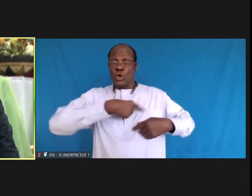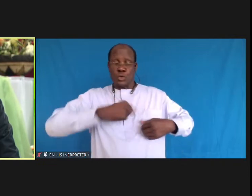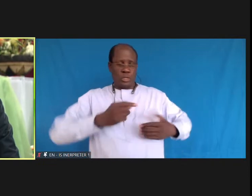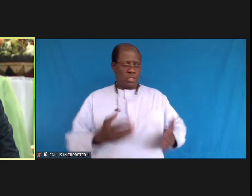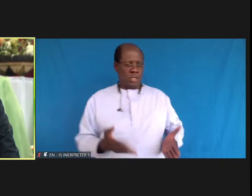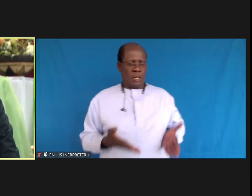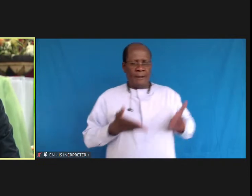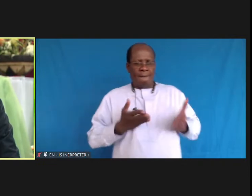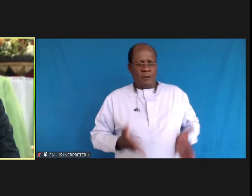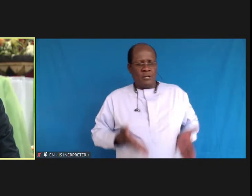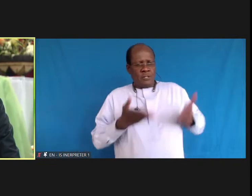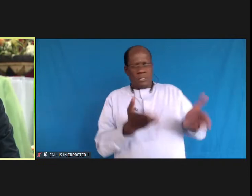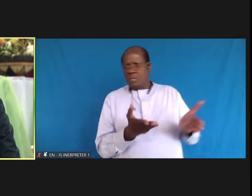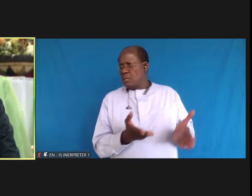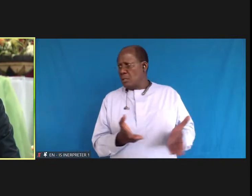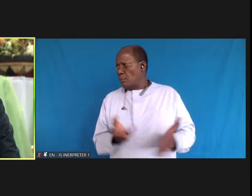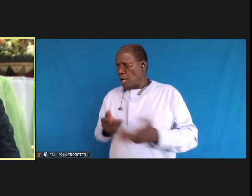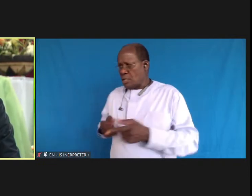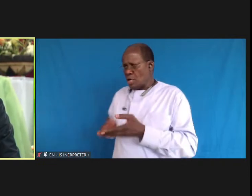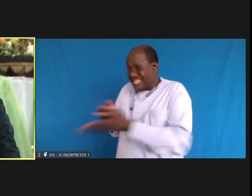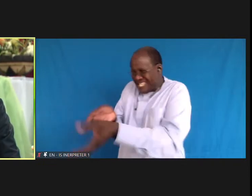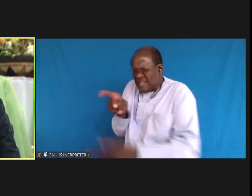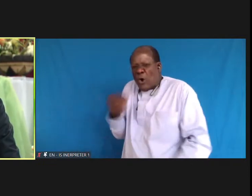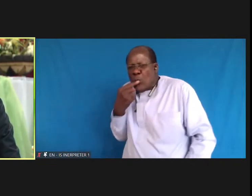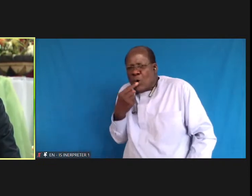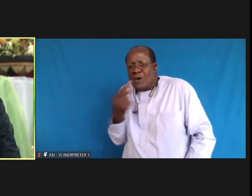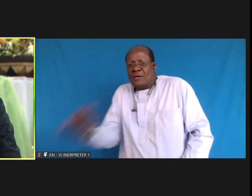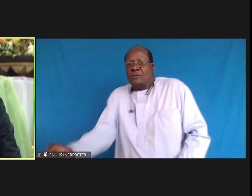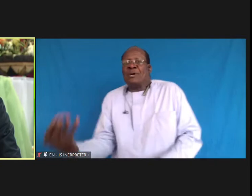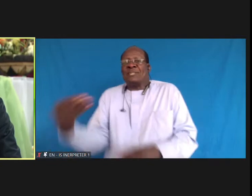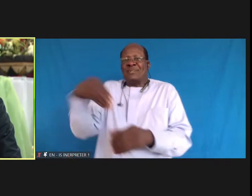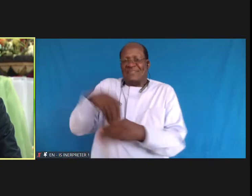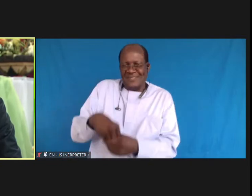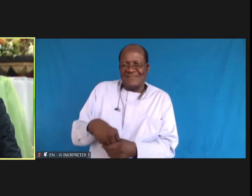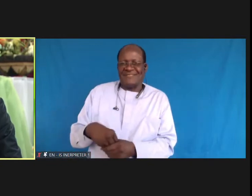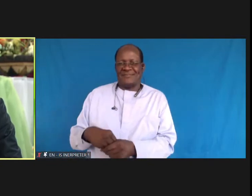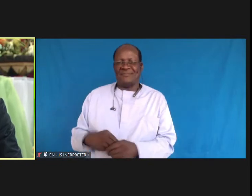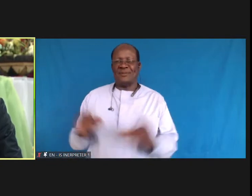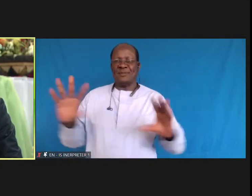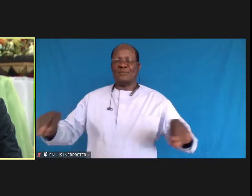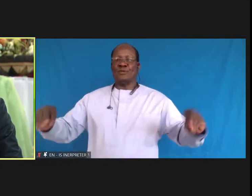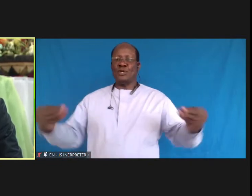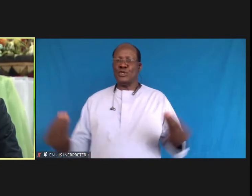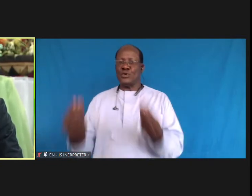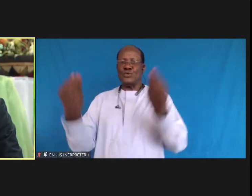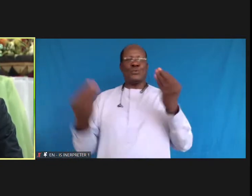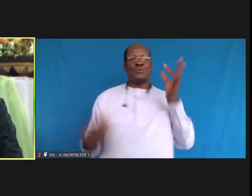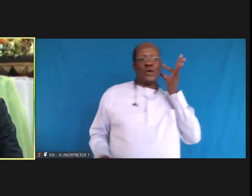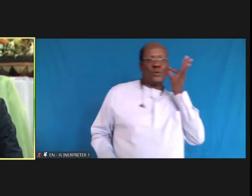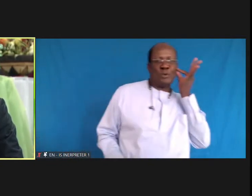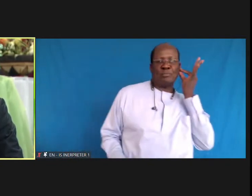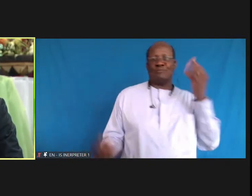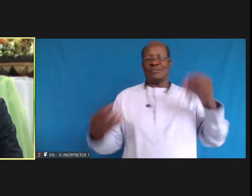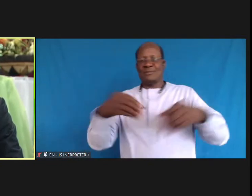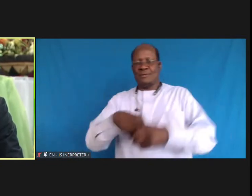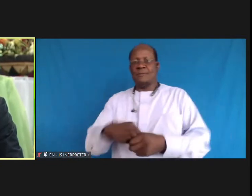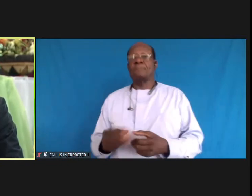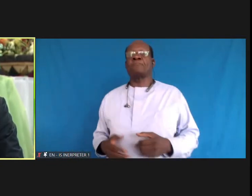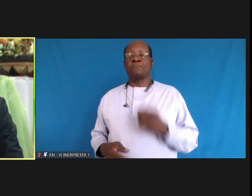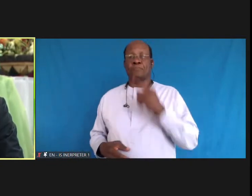from those particular questions, and also take into account the risk associated to that, which means that the message we are giving to the organizers of the